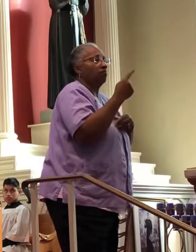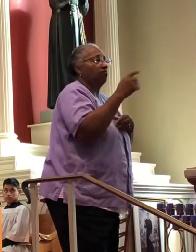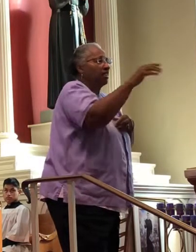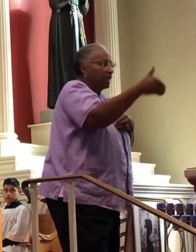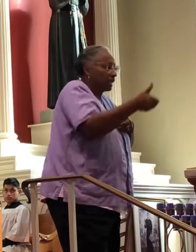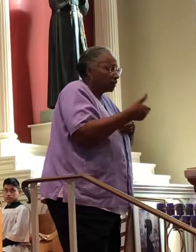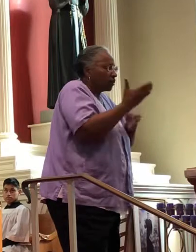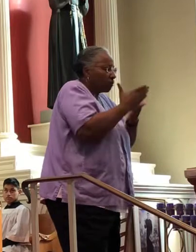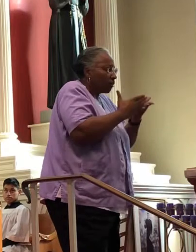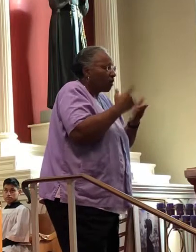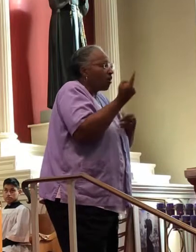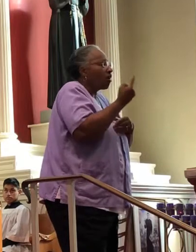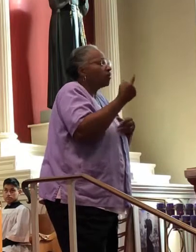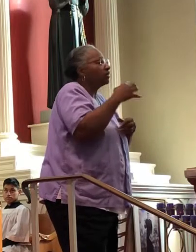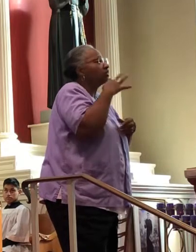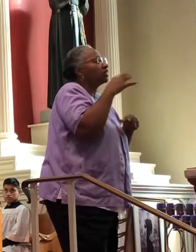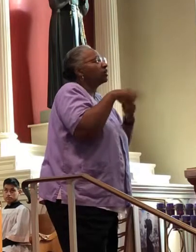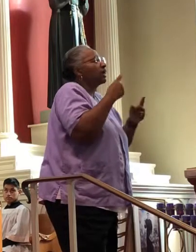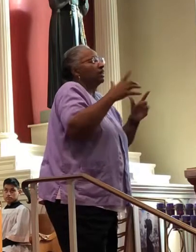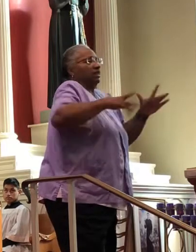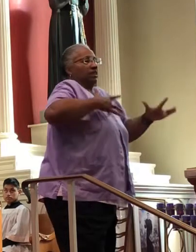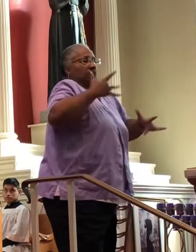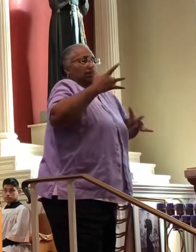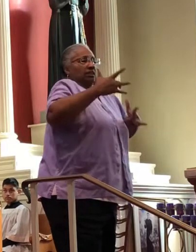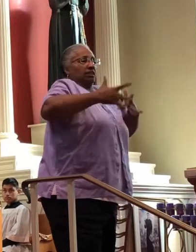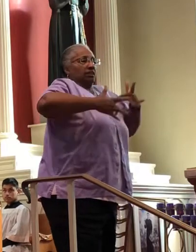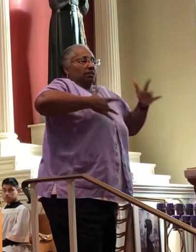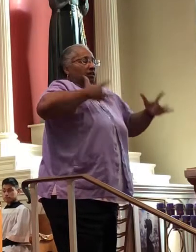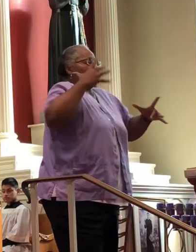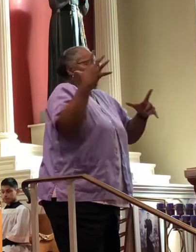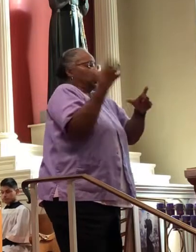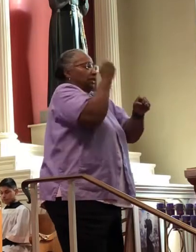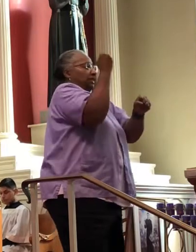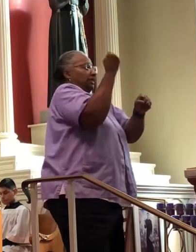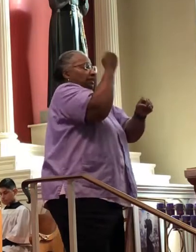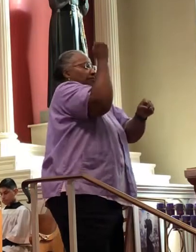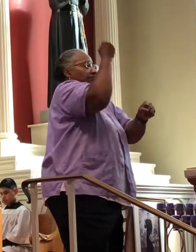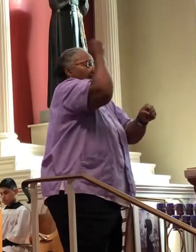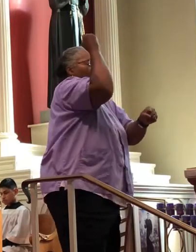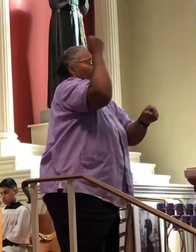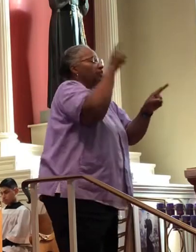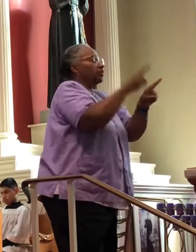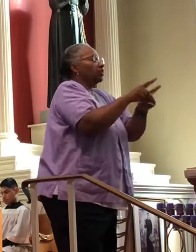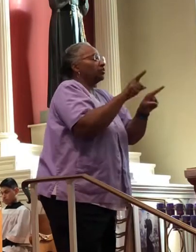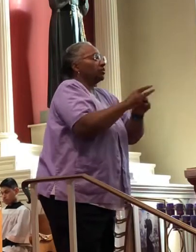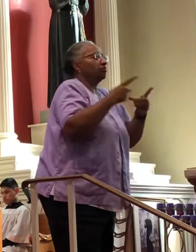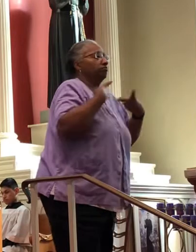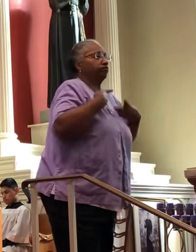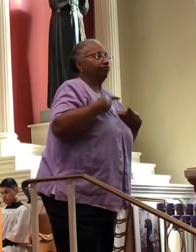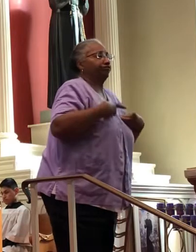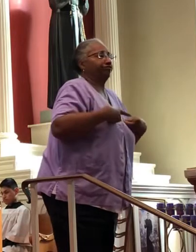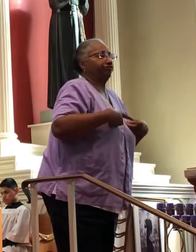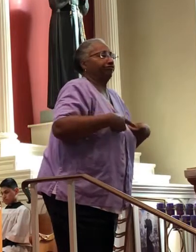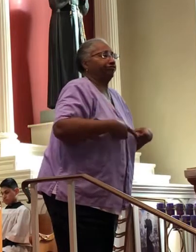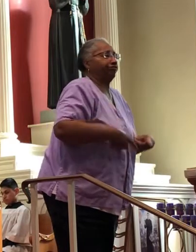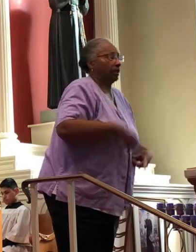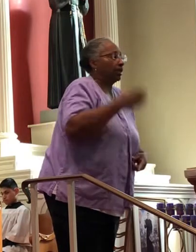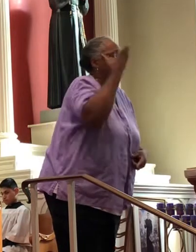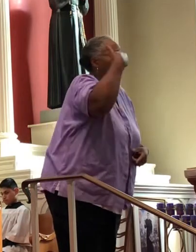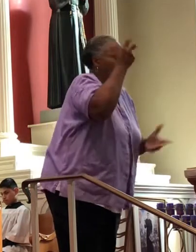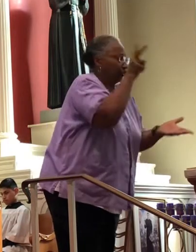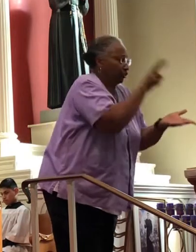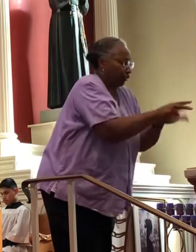about the ecstasy of victory and the agony of defeat. And that was kind of like part